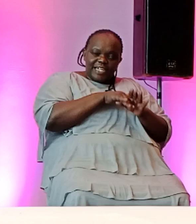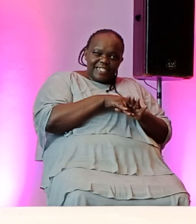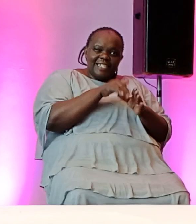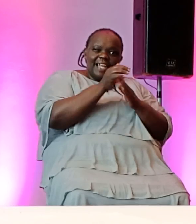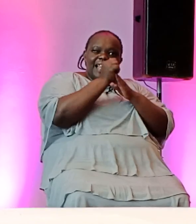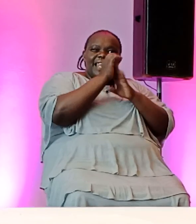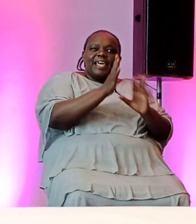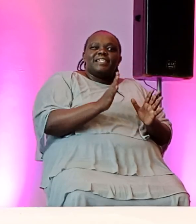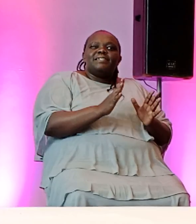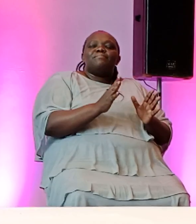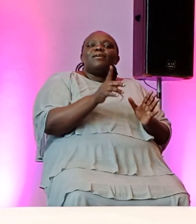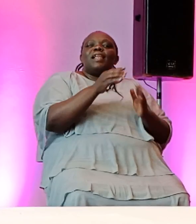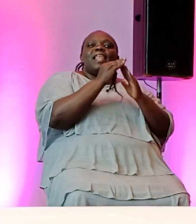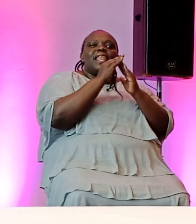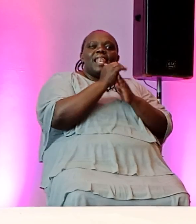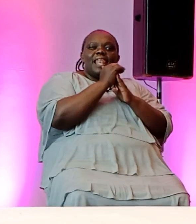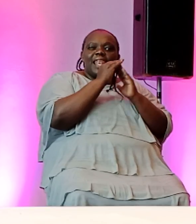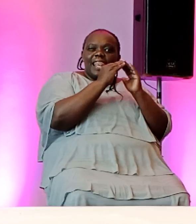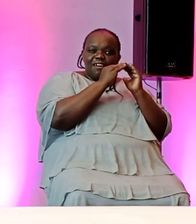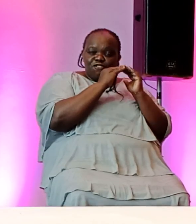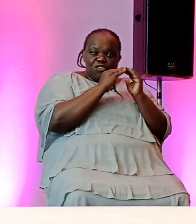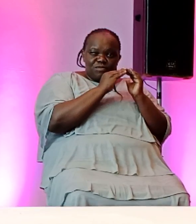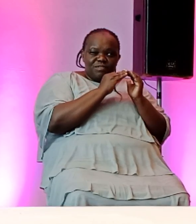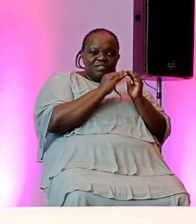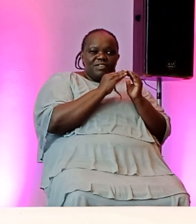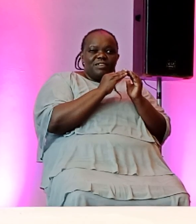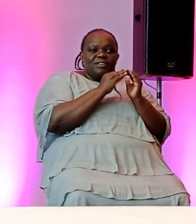level, across board.